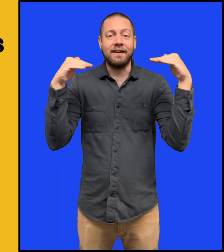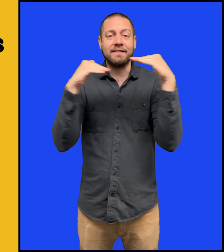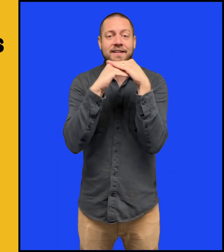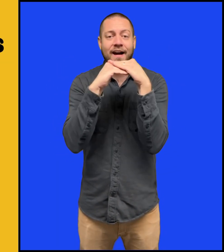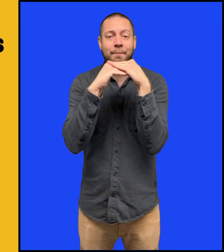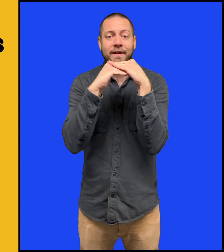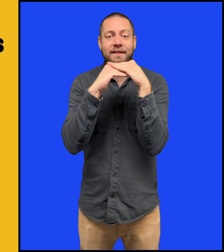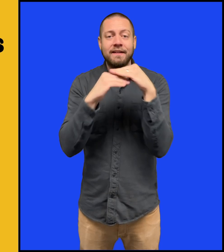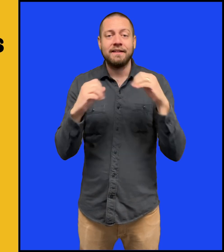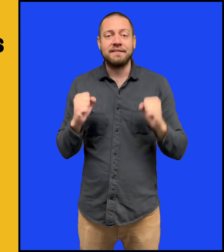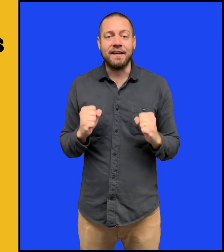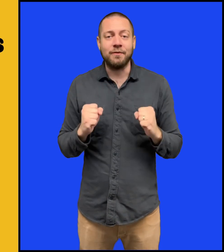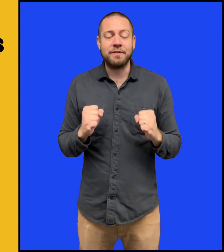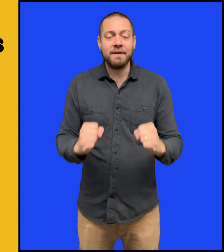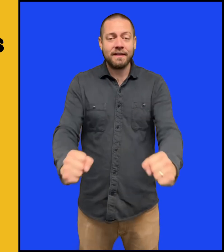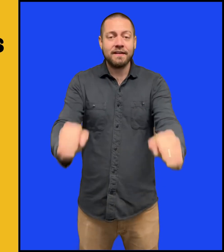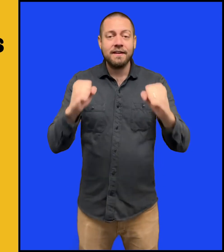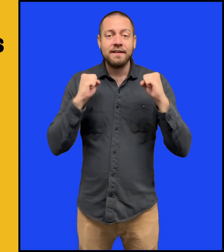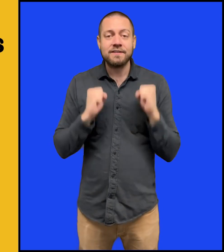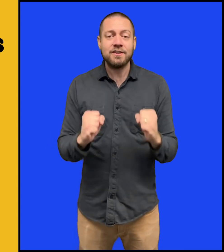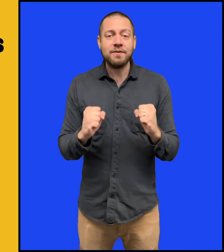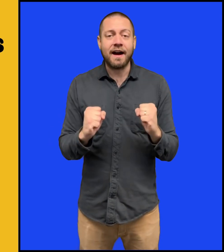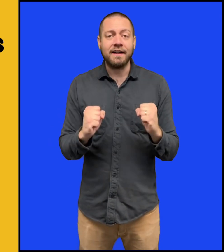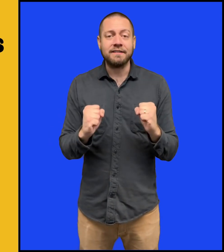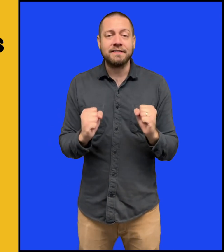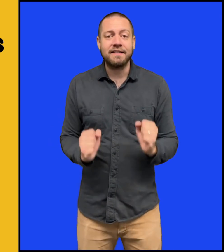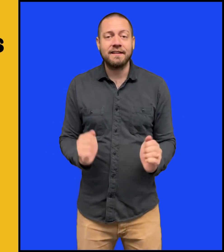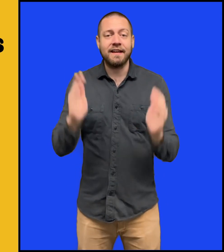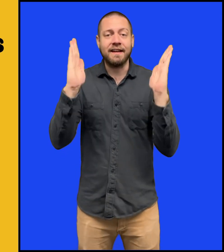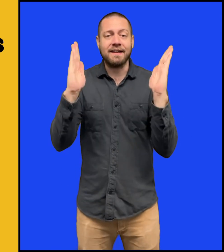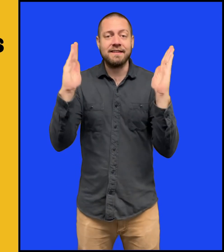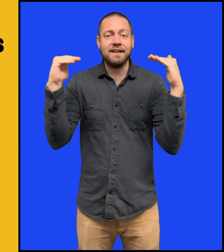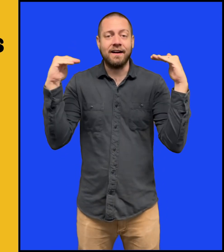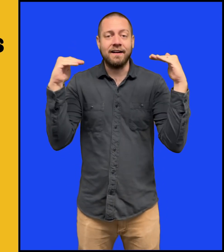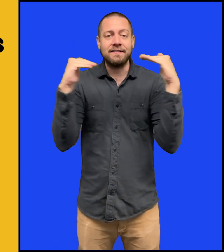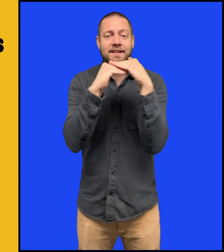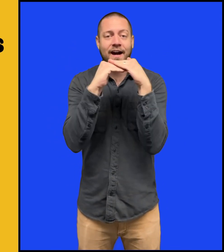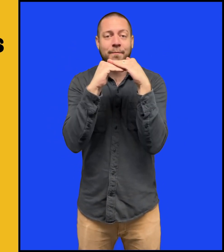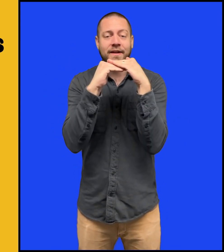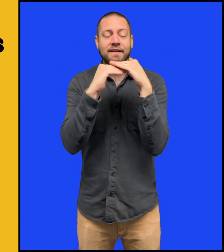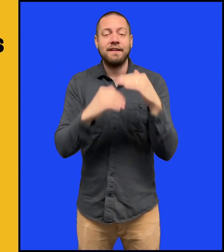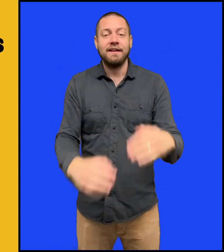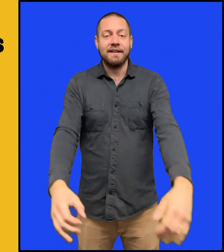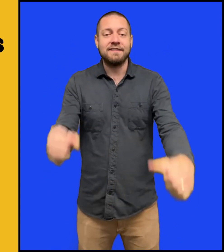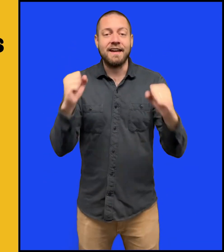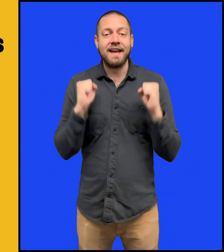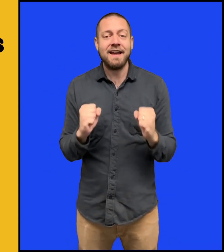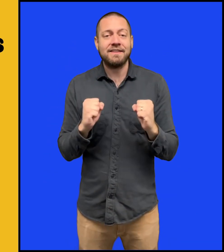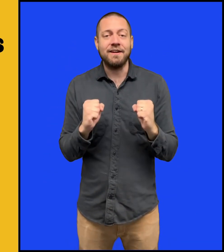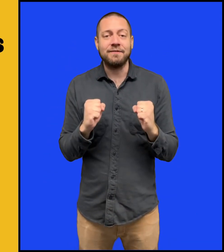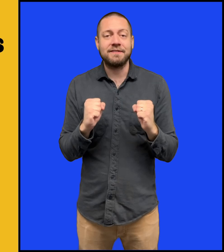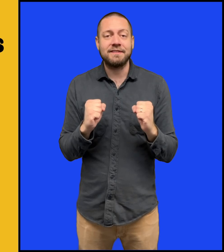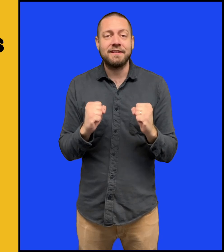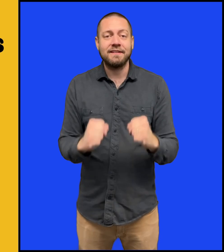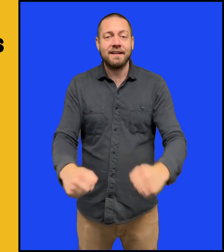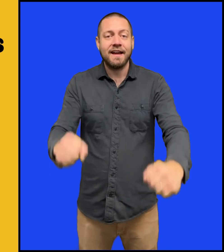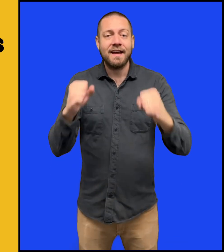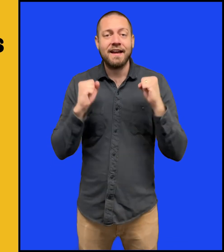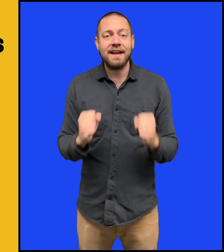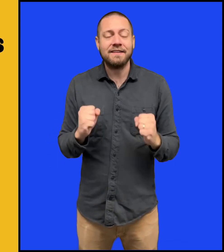connected on top. Say it with me. 2 dots connected on top. And say 1/8